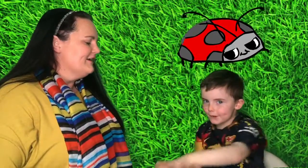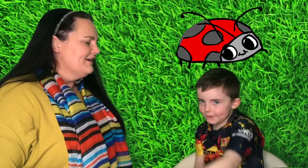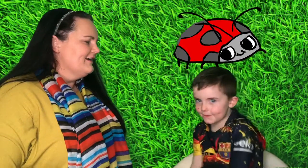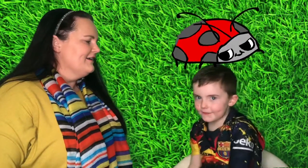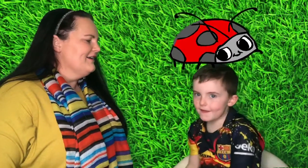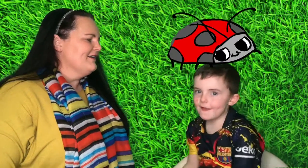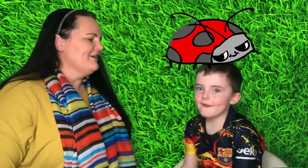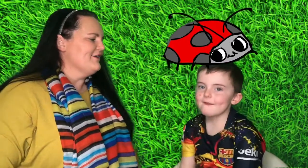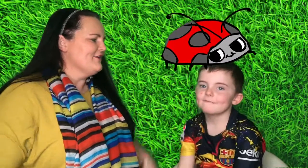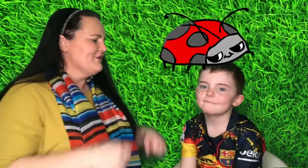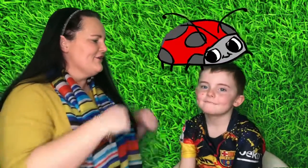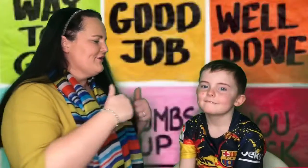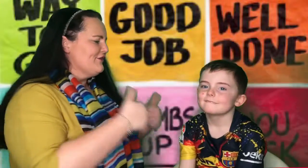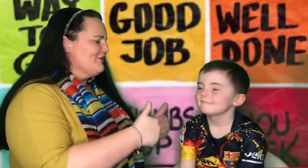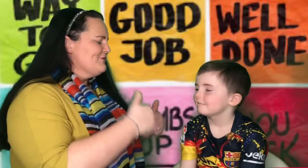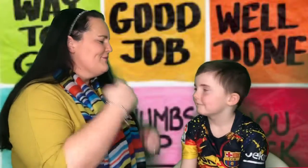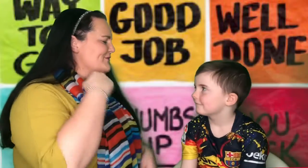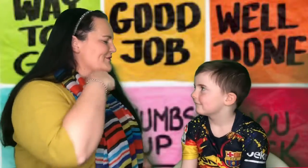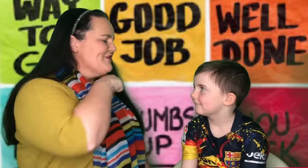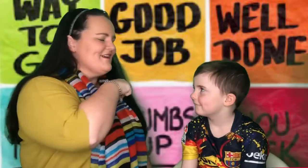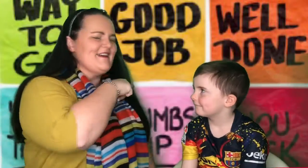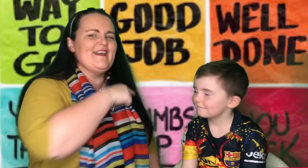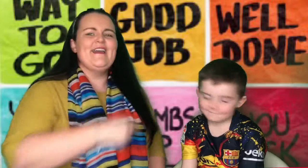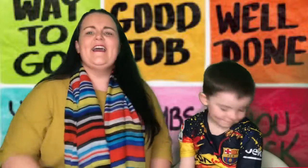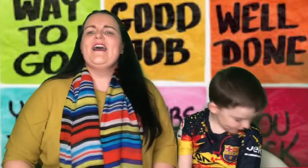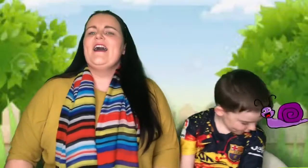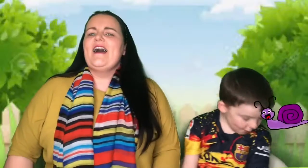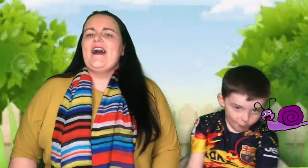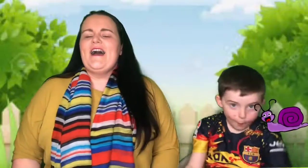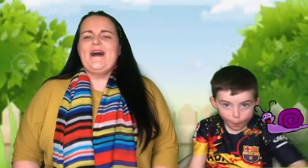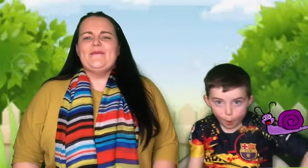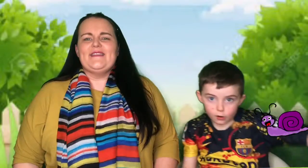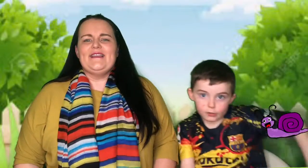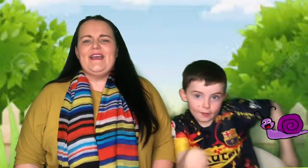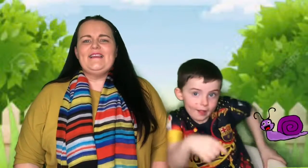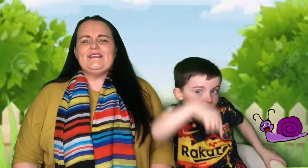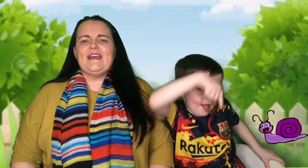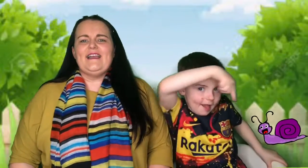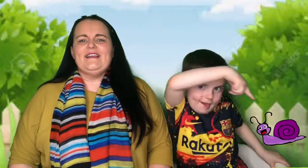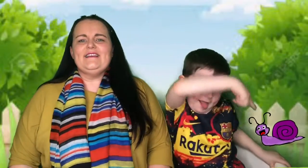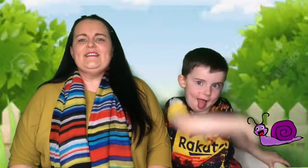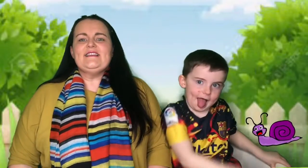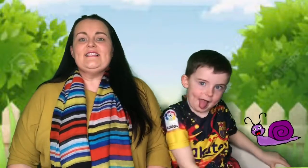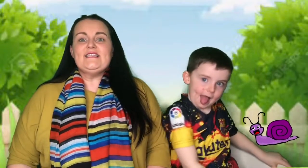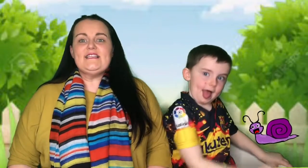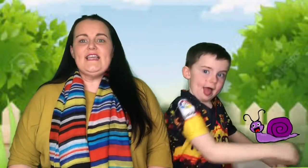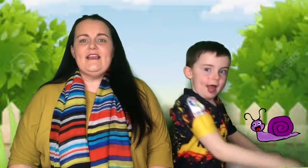Ladybird. Good boy. The next sign is snail.